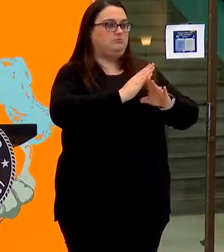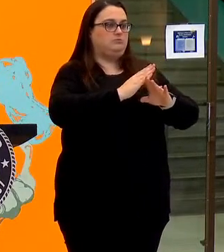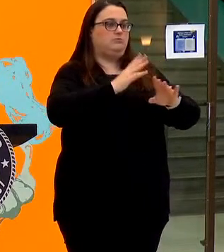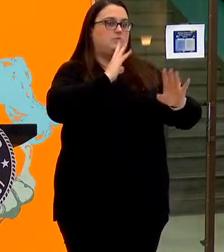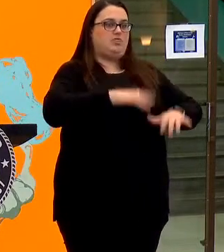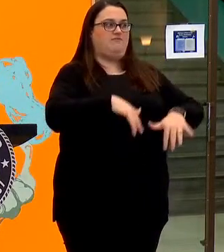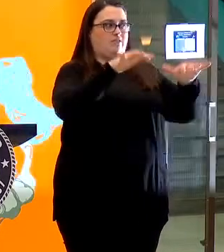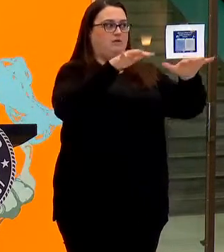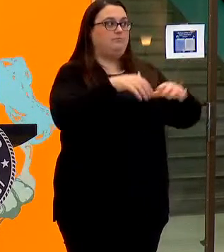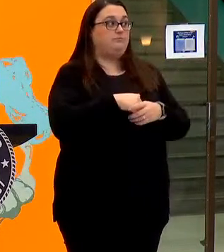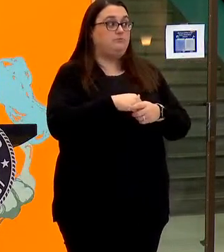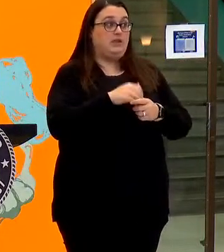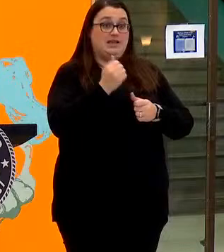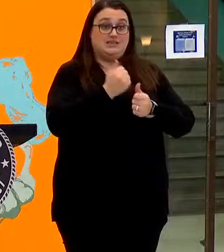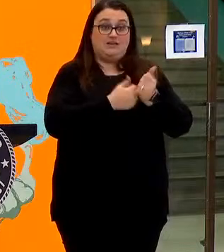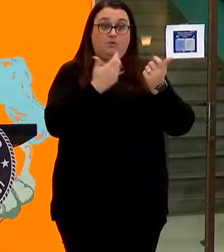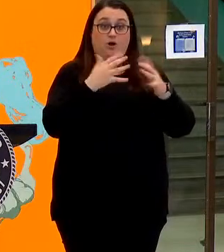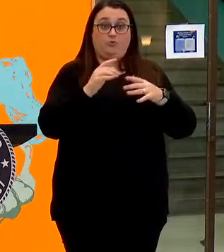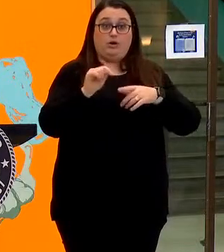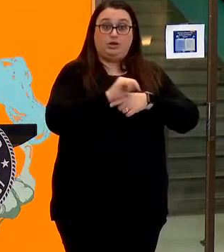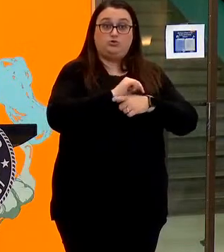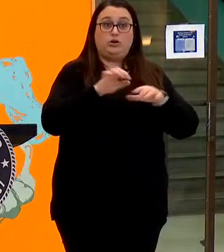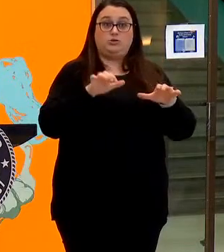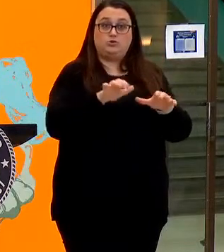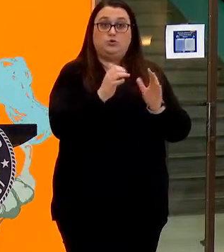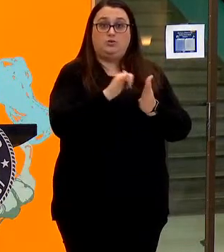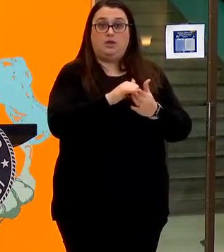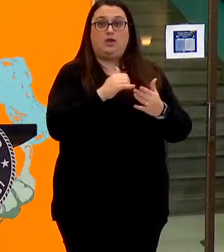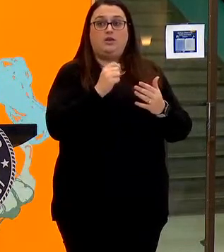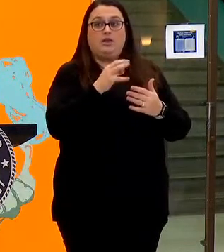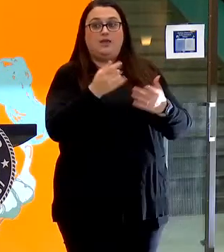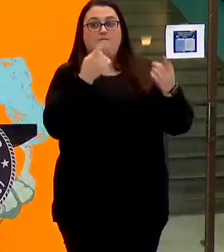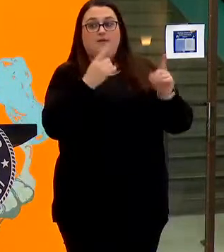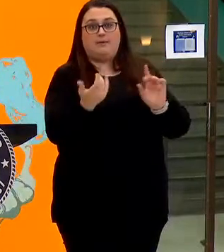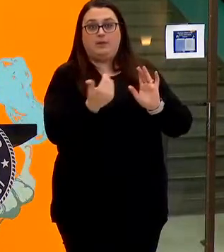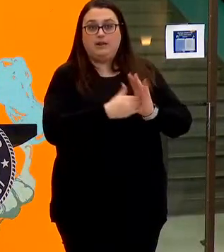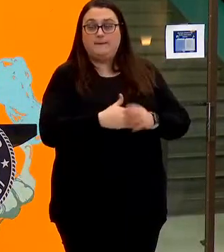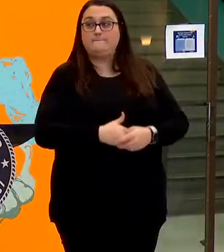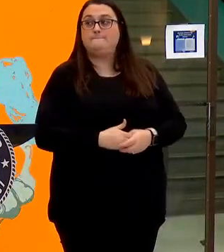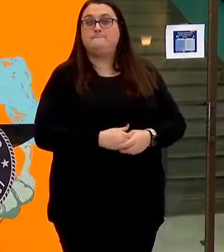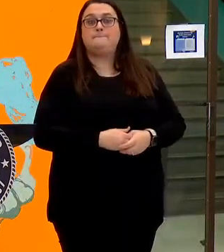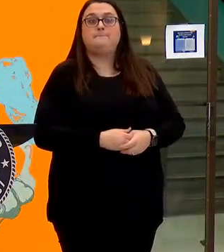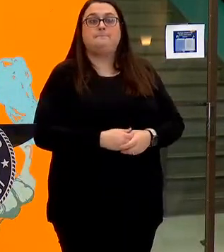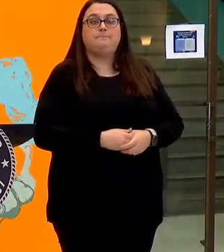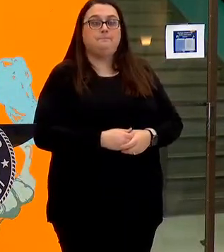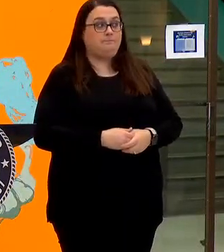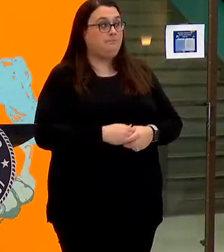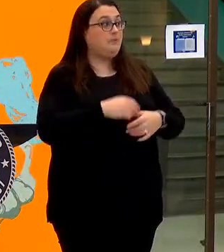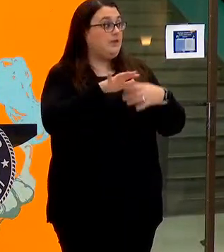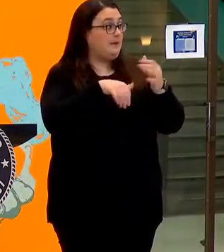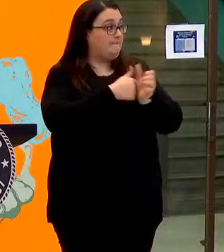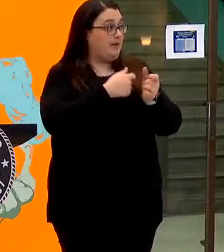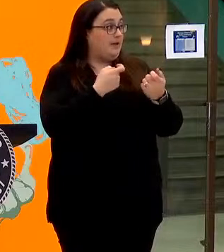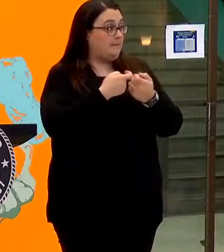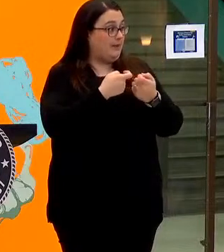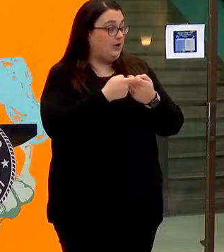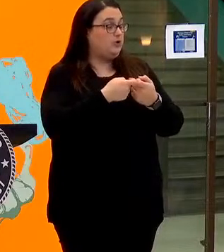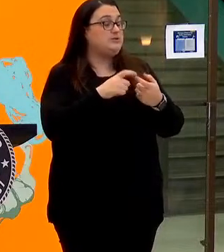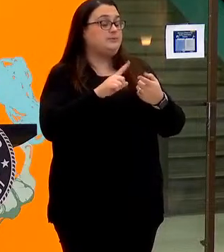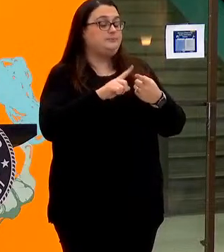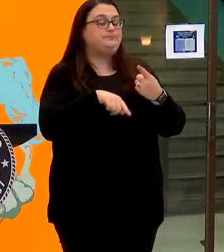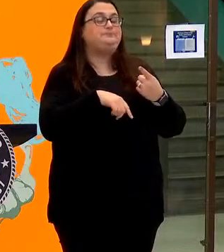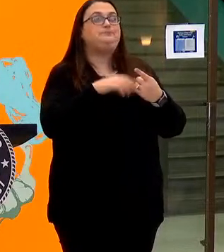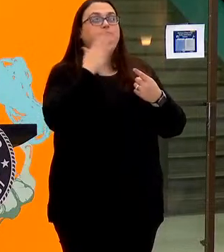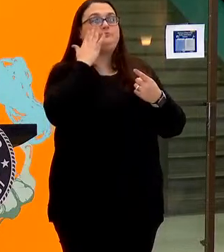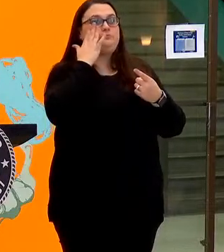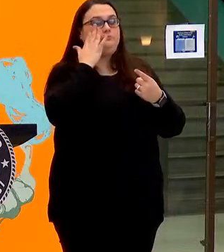and has everyone been trained to do that, in the event that it happens again? The first question was about backup batteries.